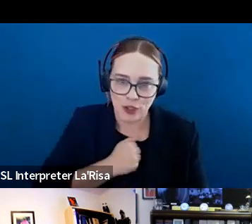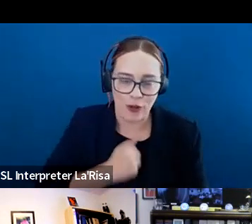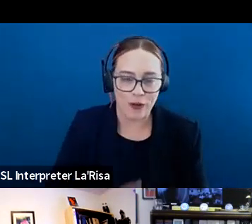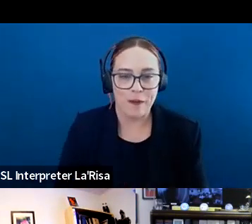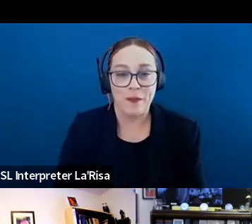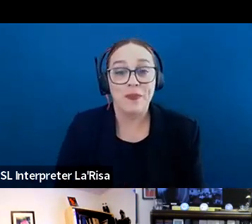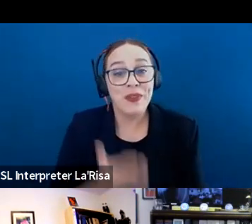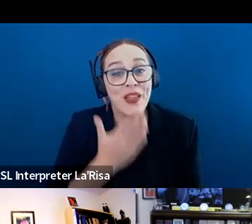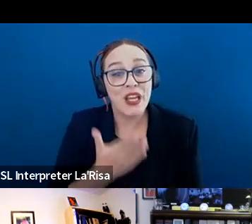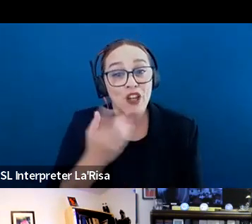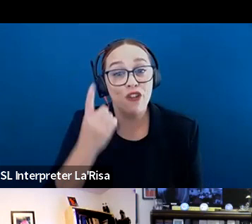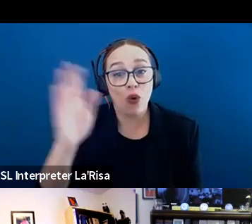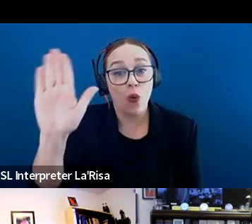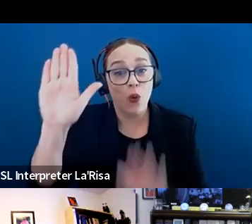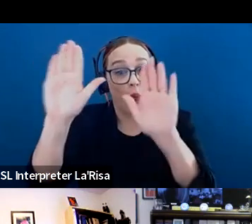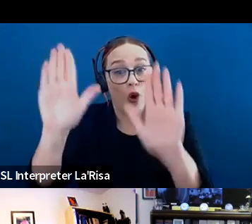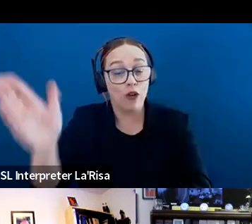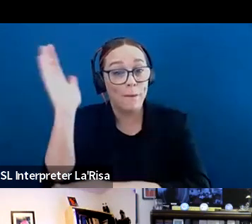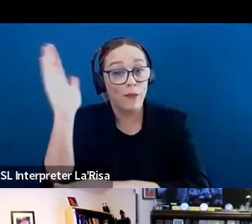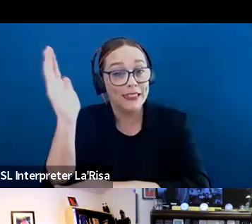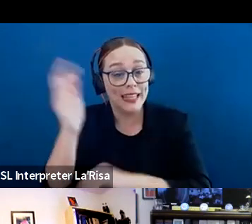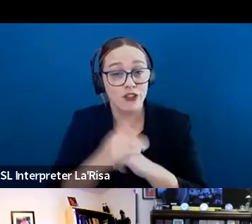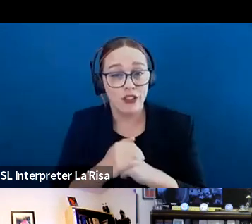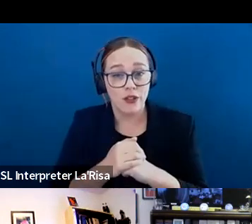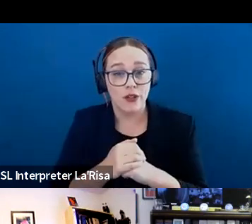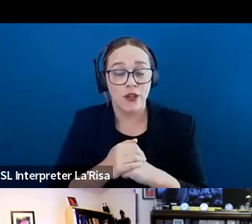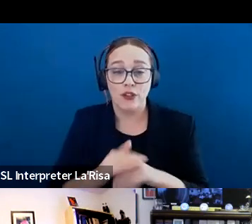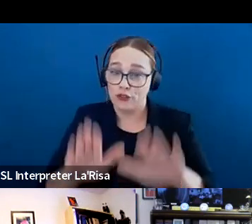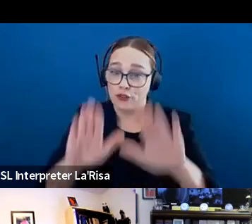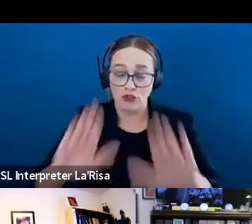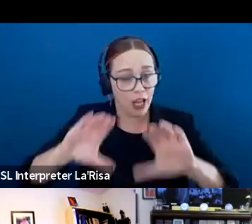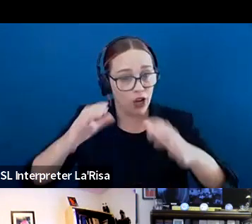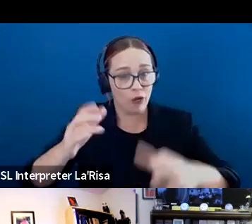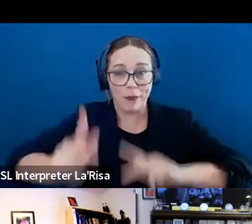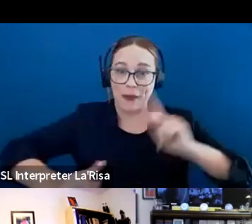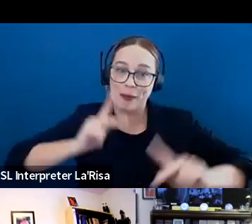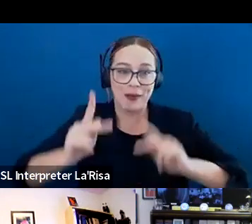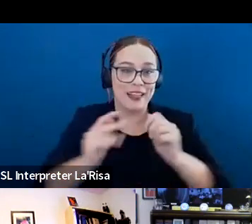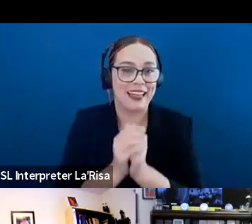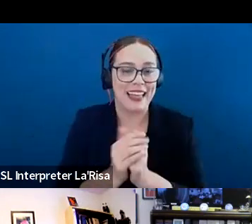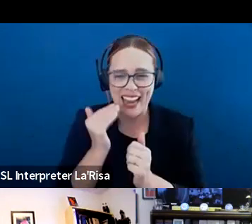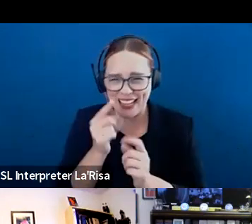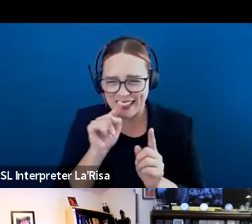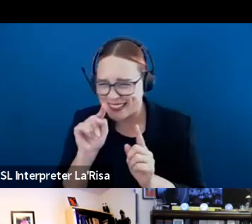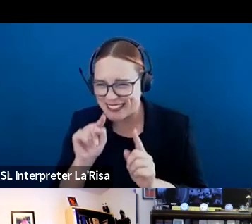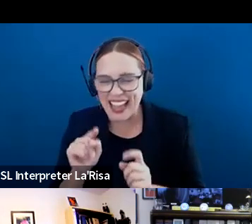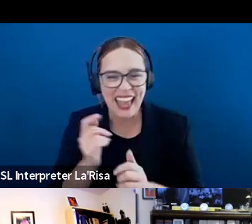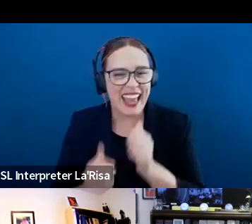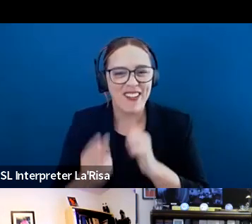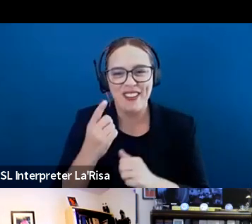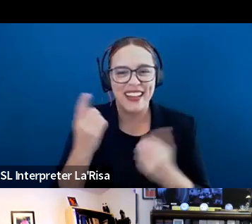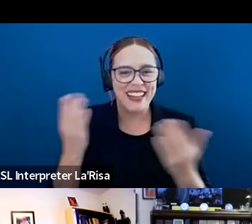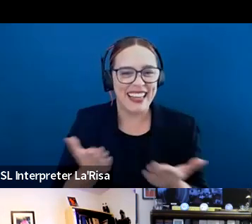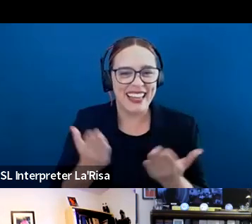Thank you guys for a wonderful presentation. These are a great group of people. I know pretty much everyone that's on the panels and